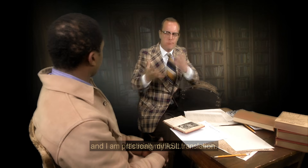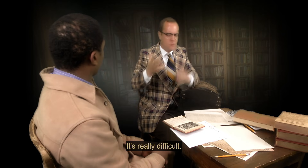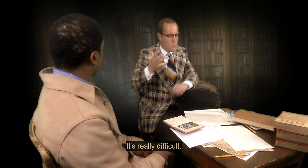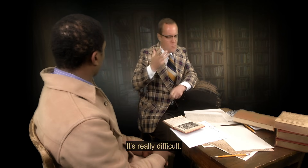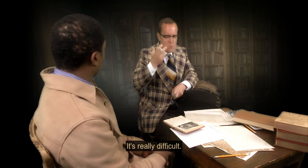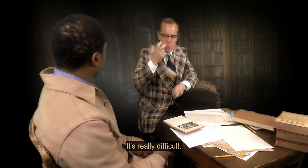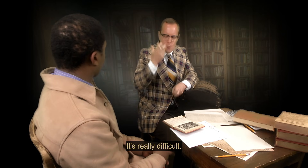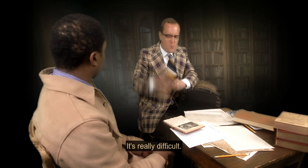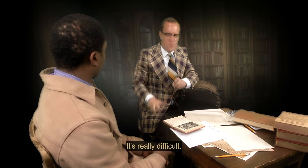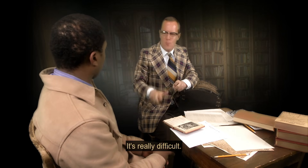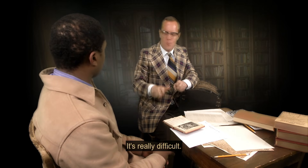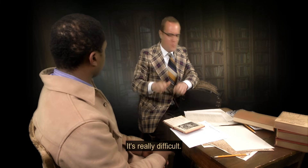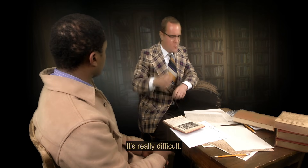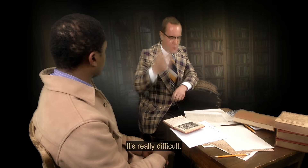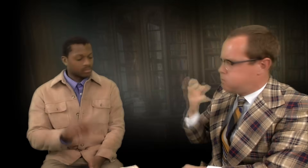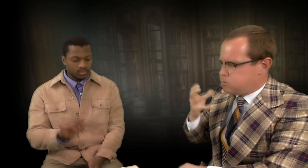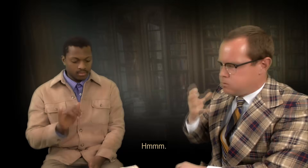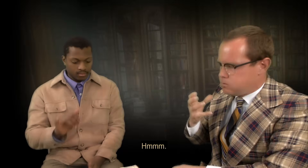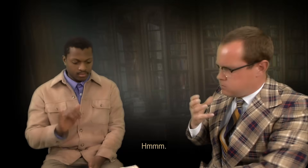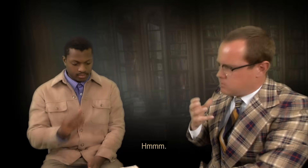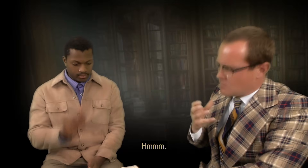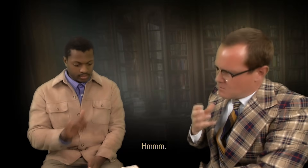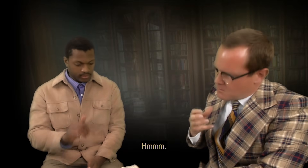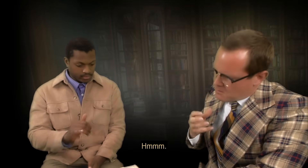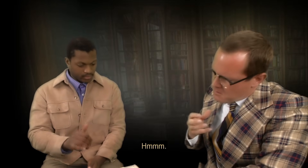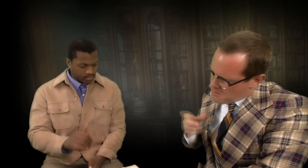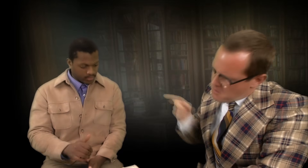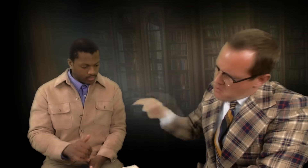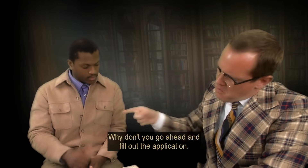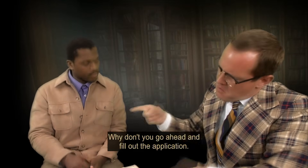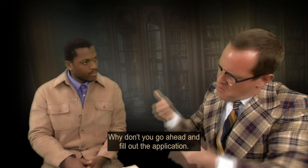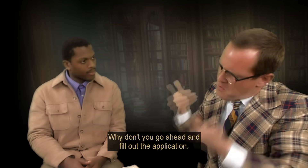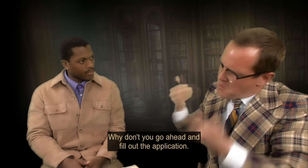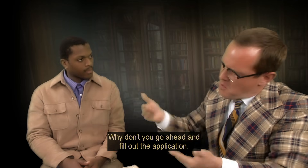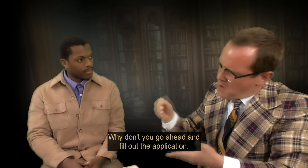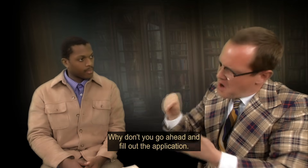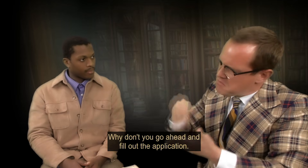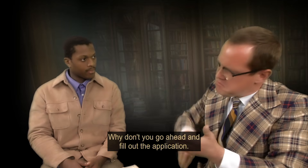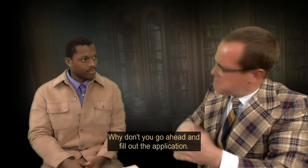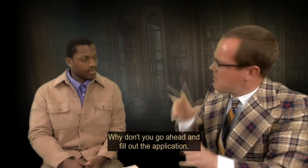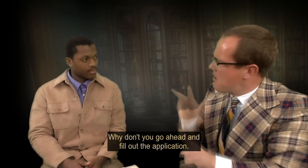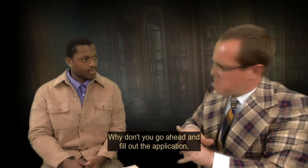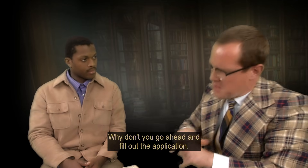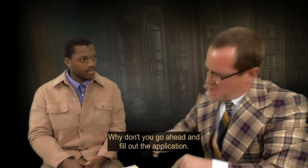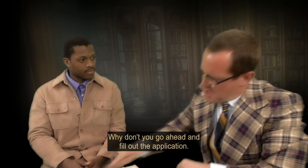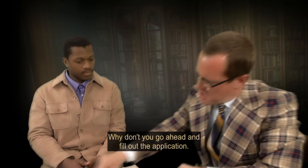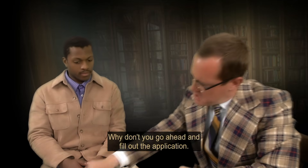It's really difficult. Why don't you go ahead and fill out the application?